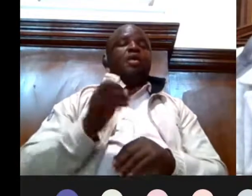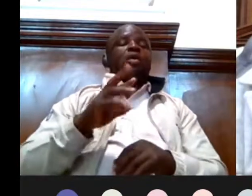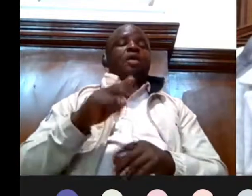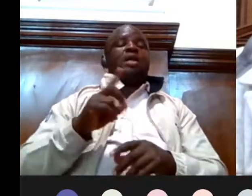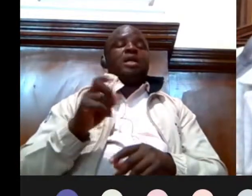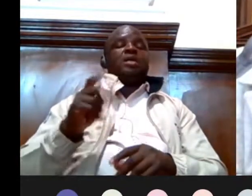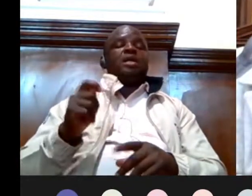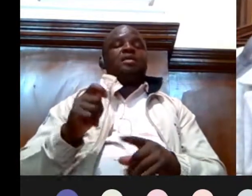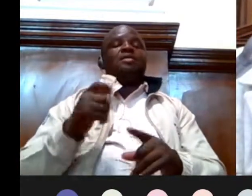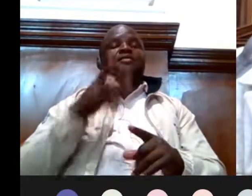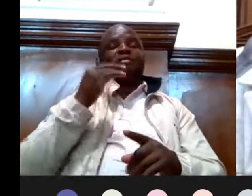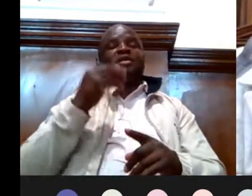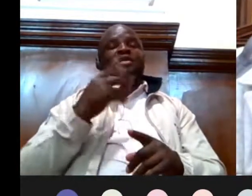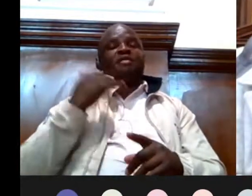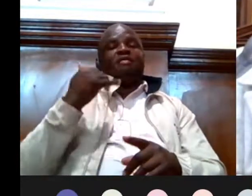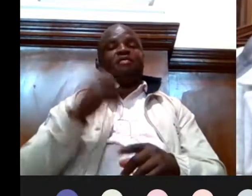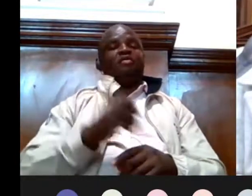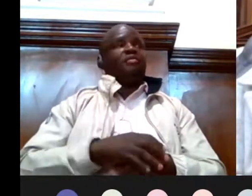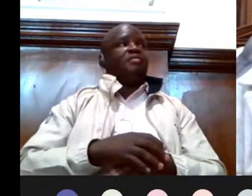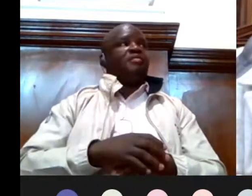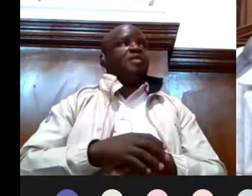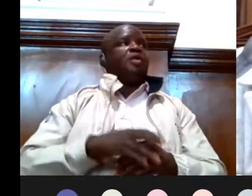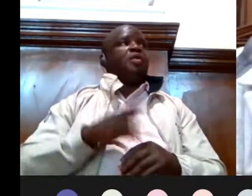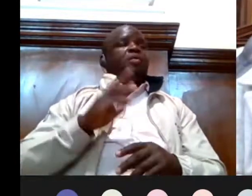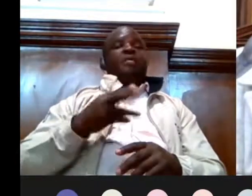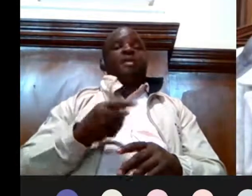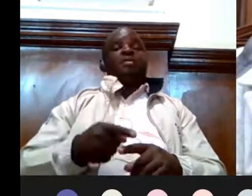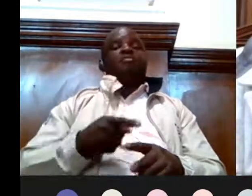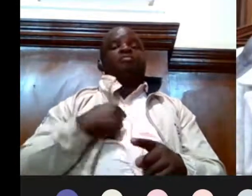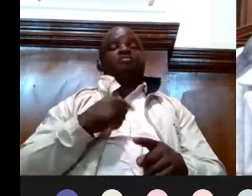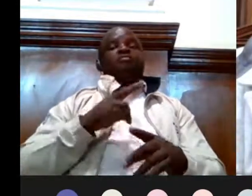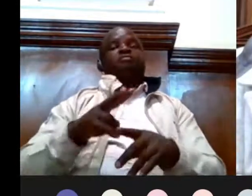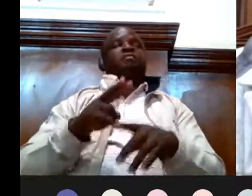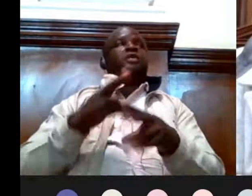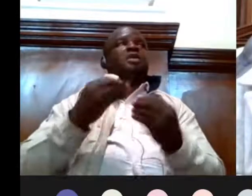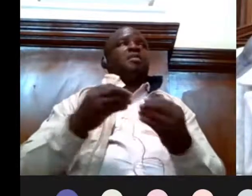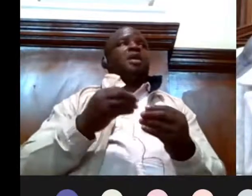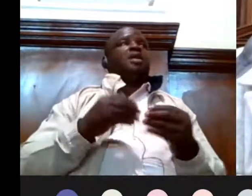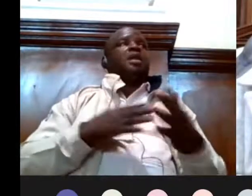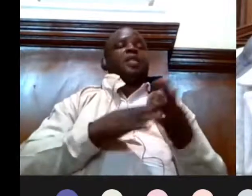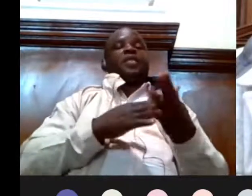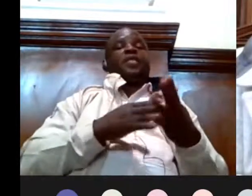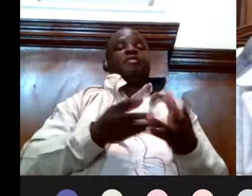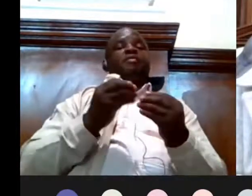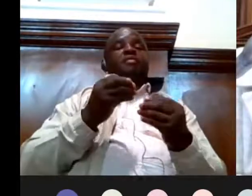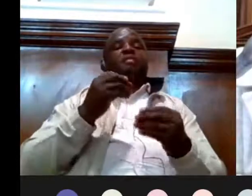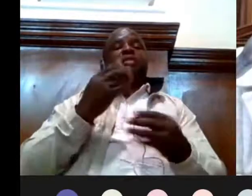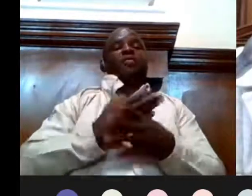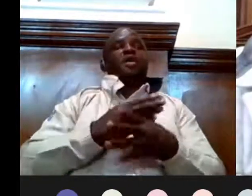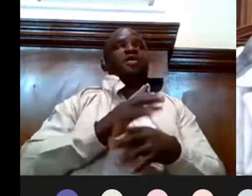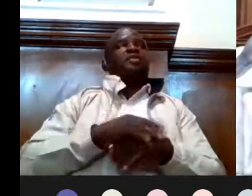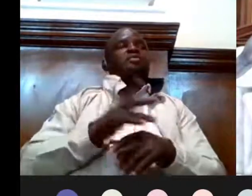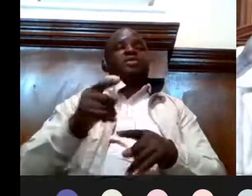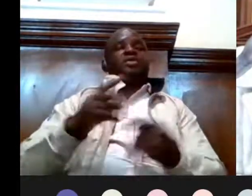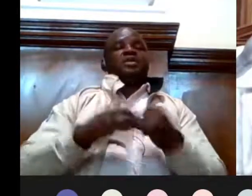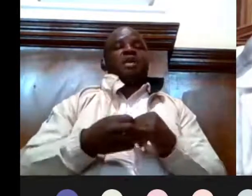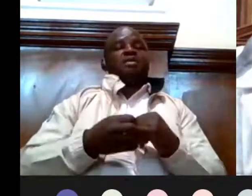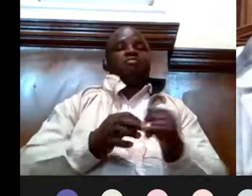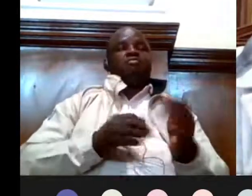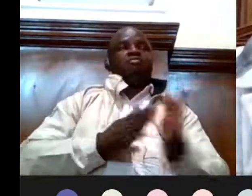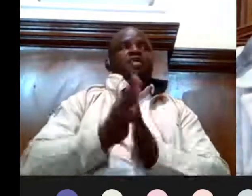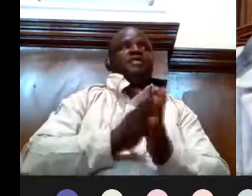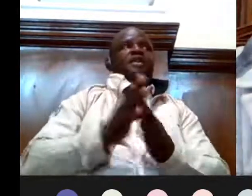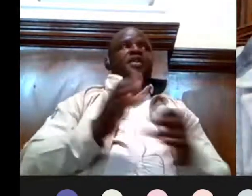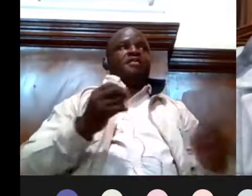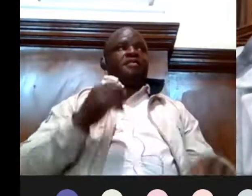for their kids. Women who see their children being denied jobs, and must try to keep them motivated.